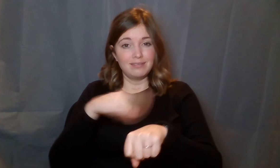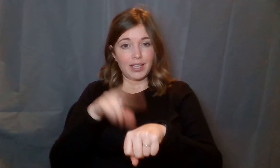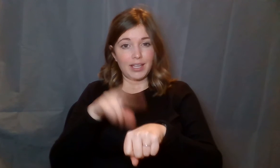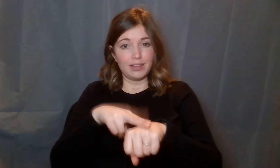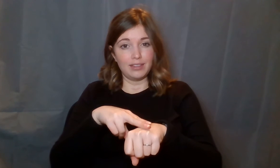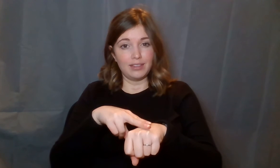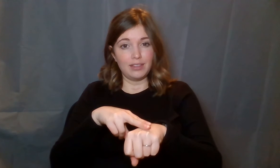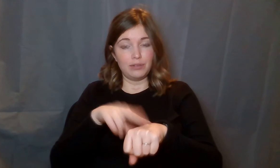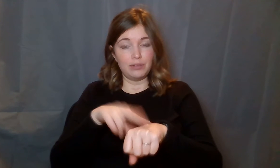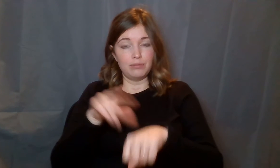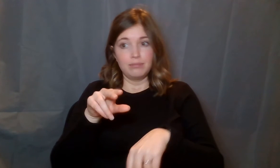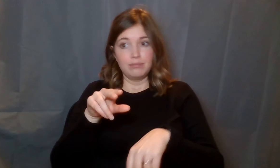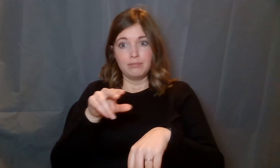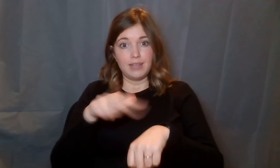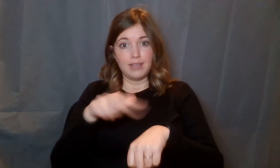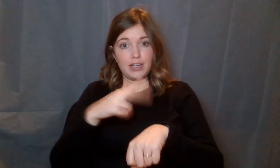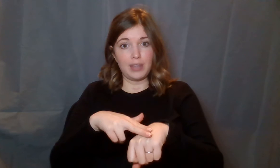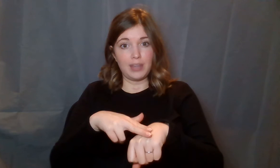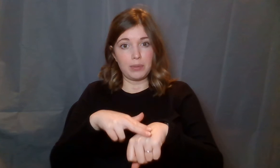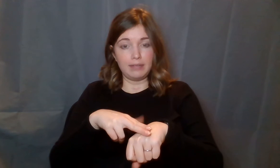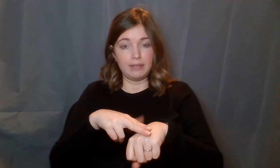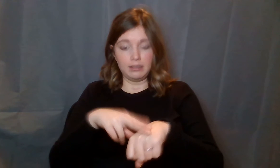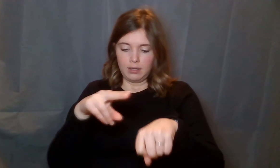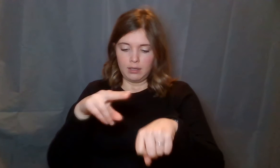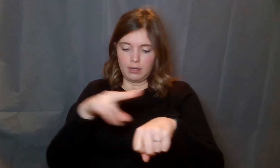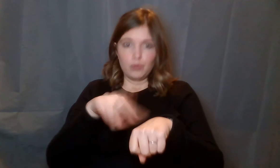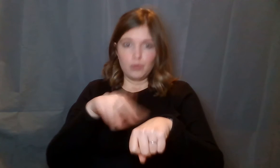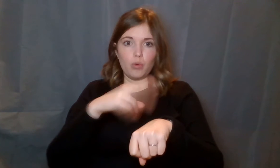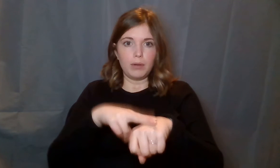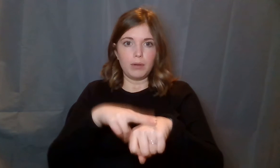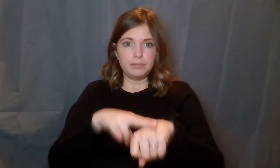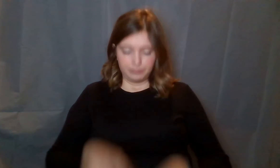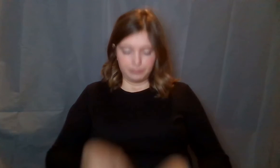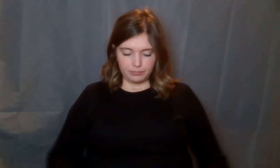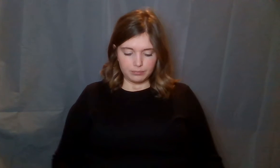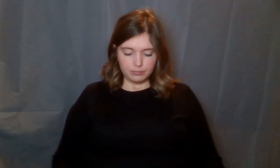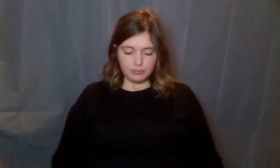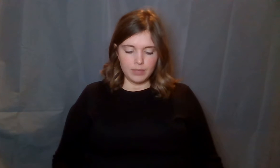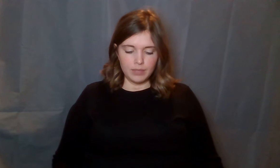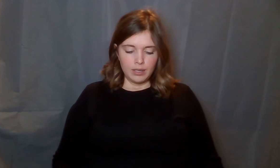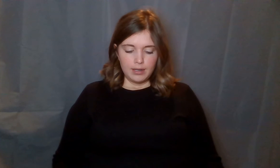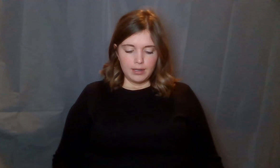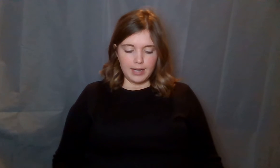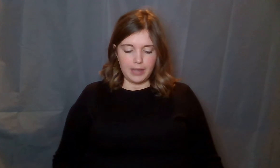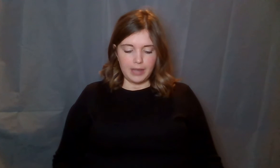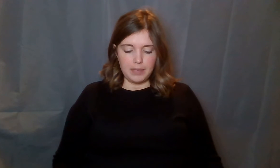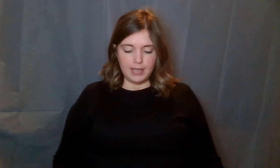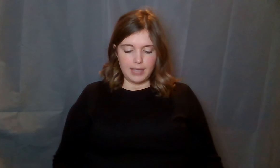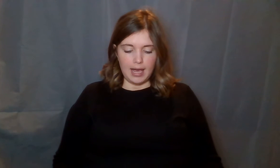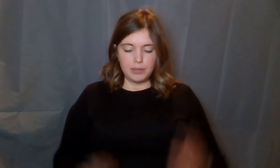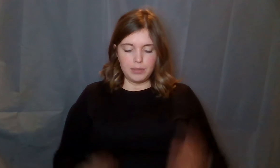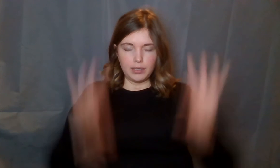like the nation that we live in. Normal. Next up is